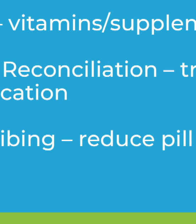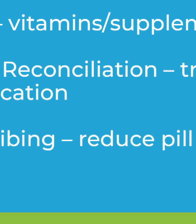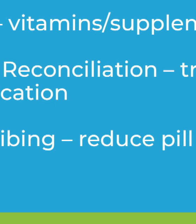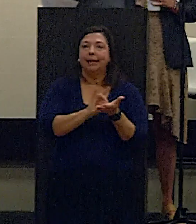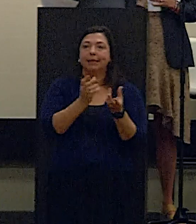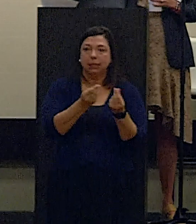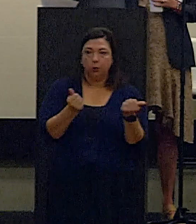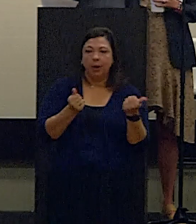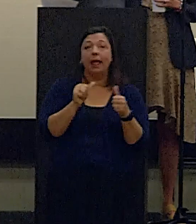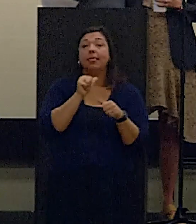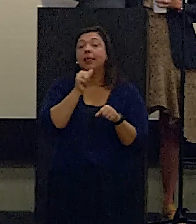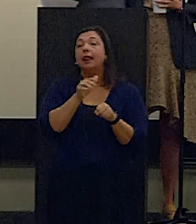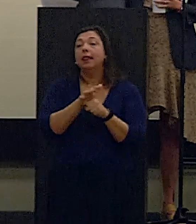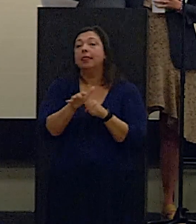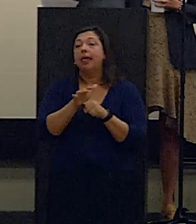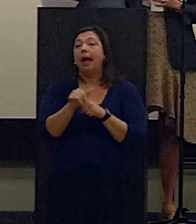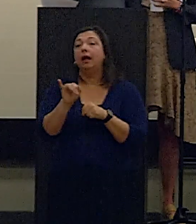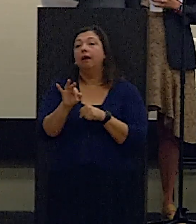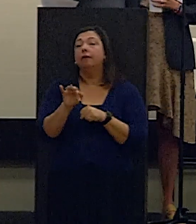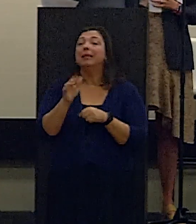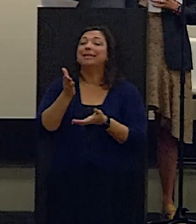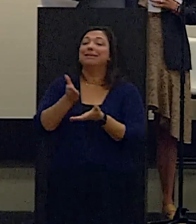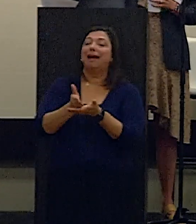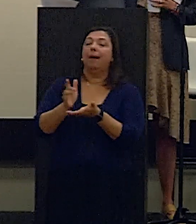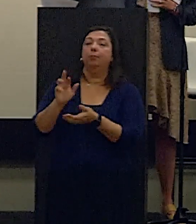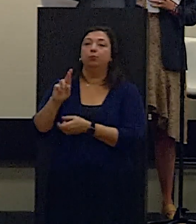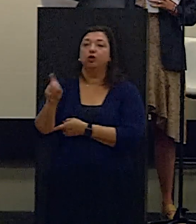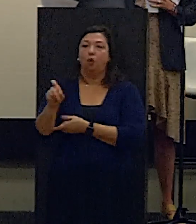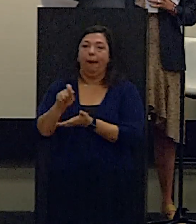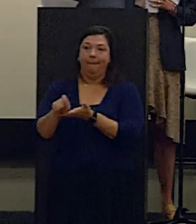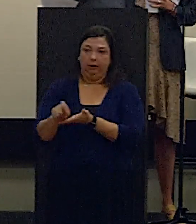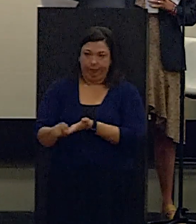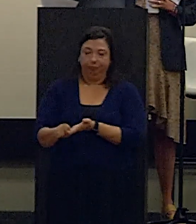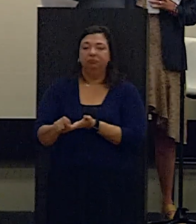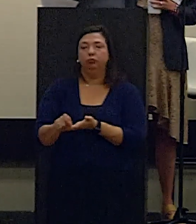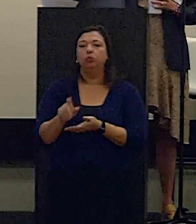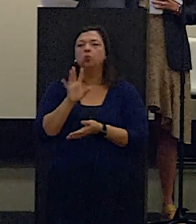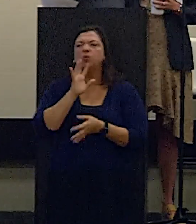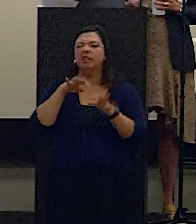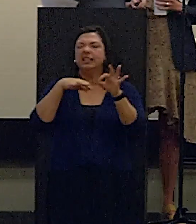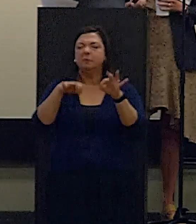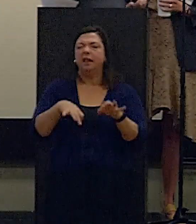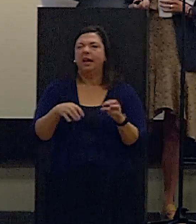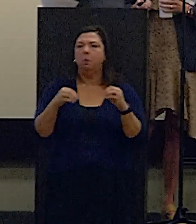of deprescribing. So let's get into these and a little more and talk about these.